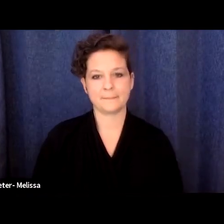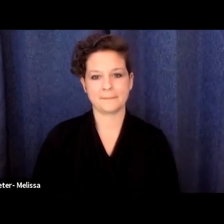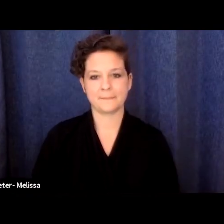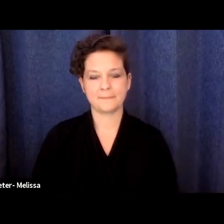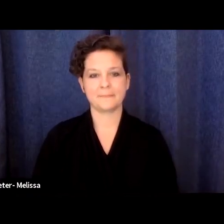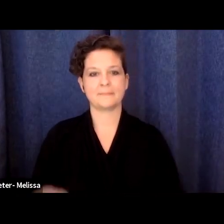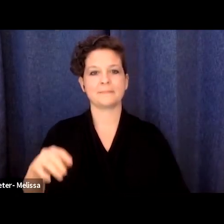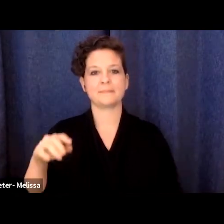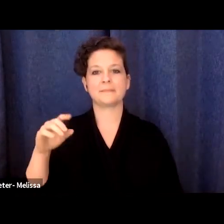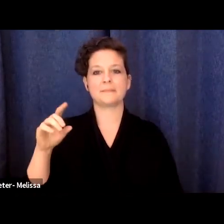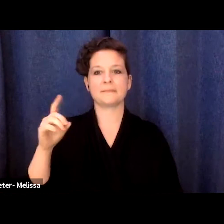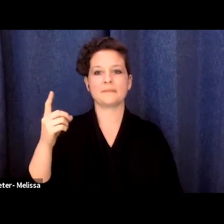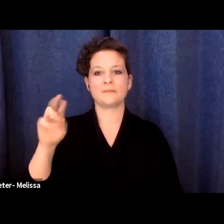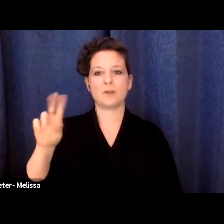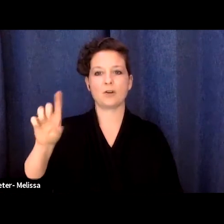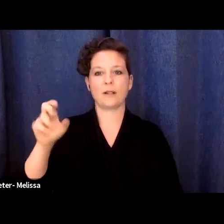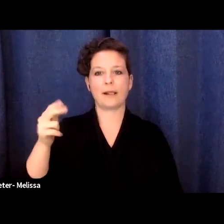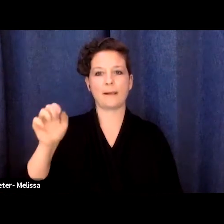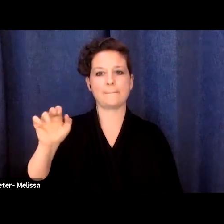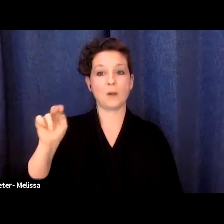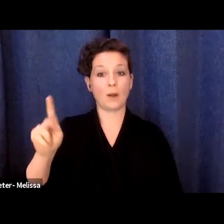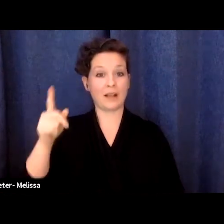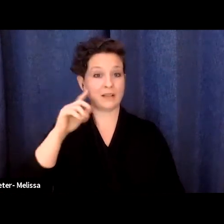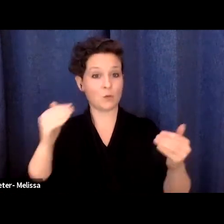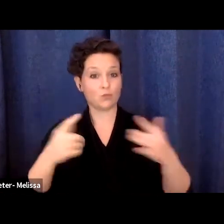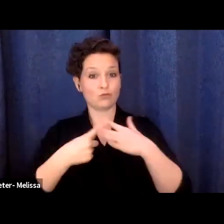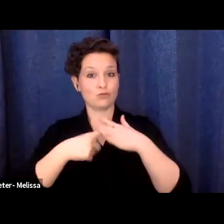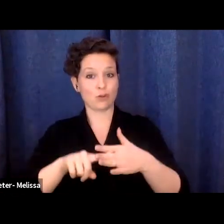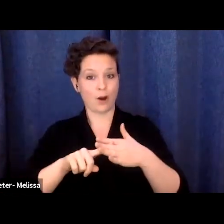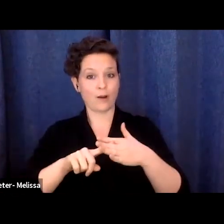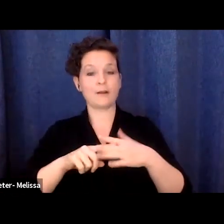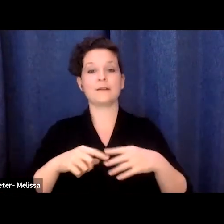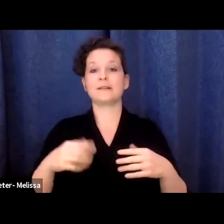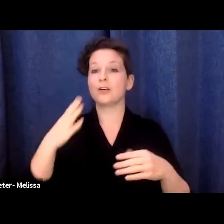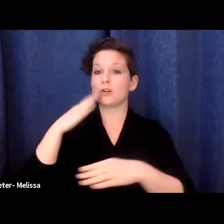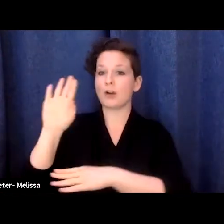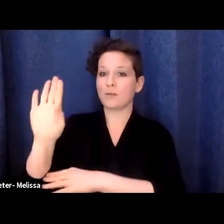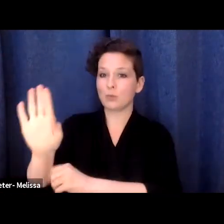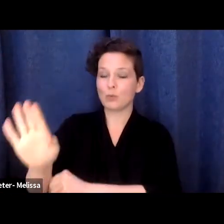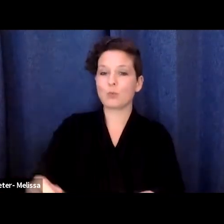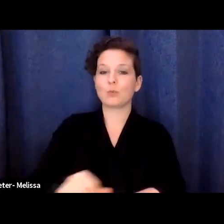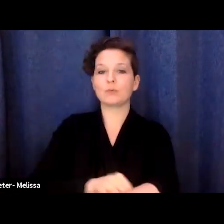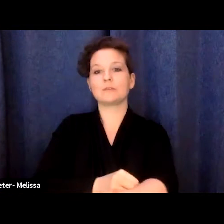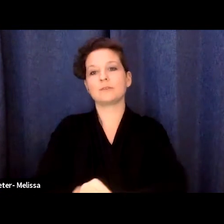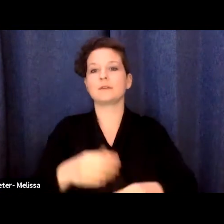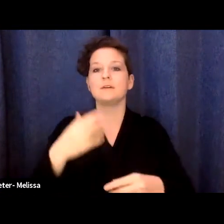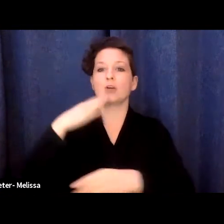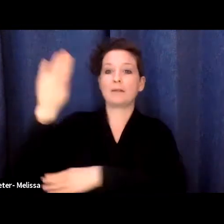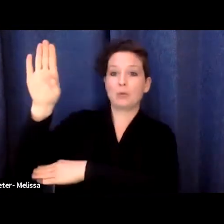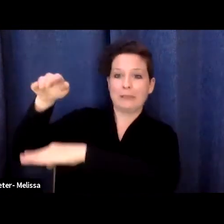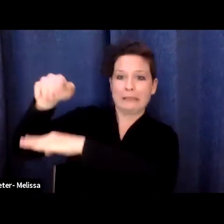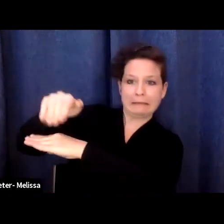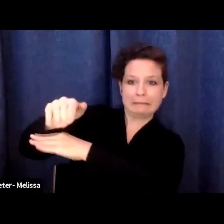Okay, I think we'll go ahead and get started. Good afternoon or good evening, depending on